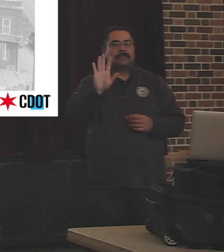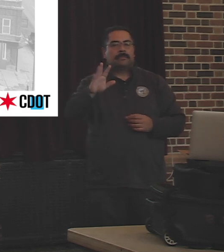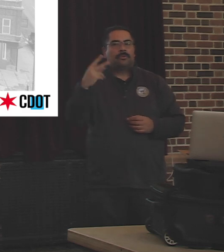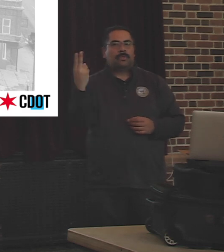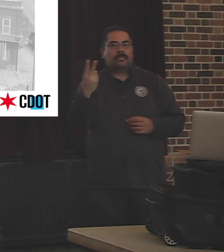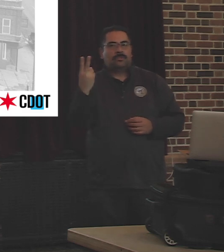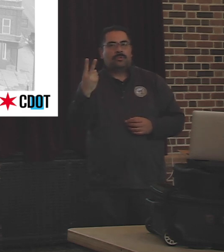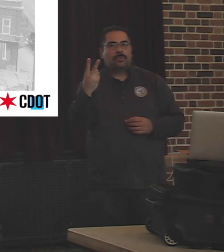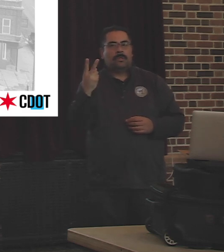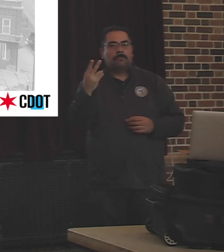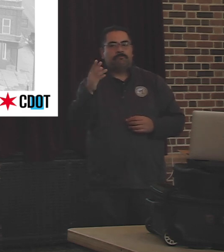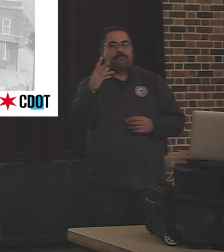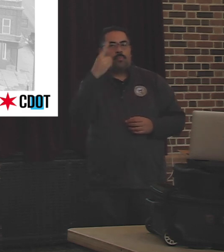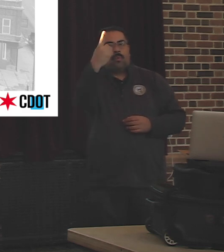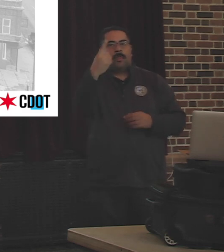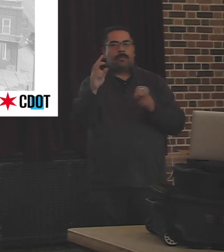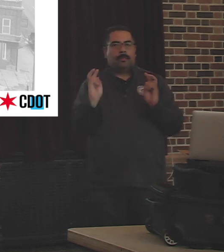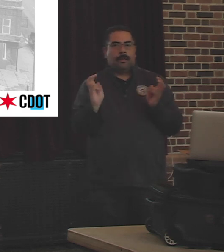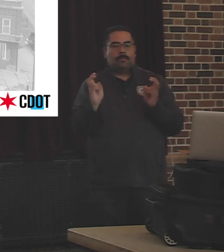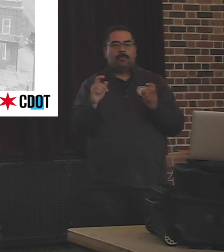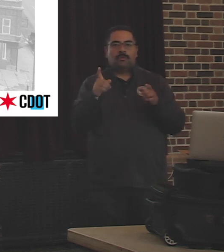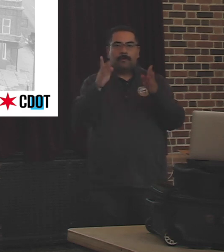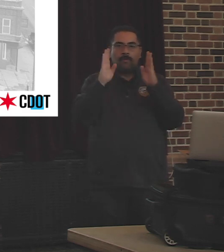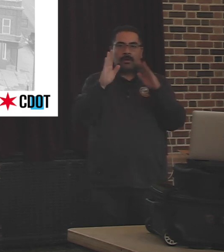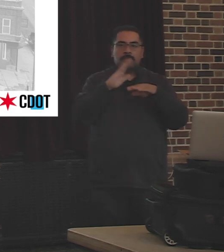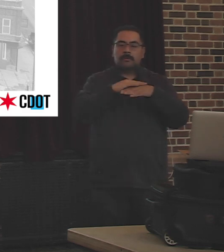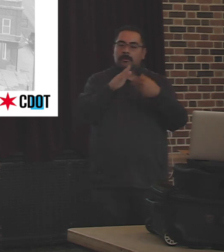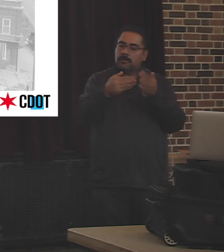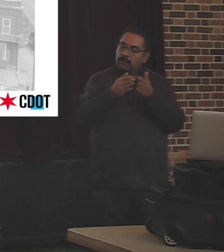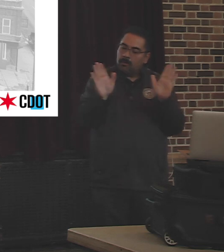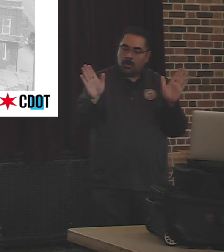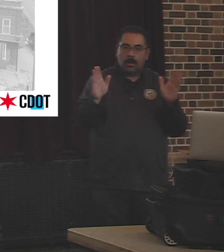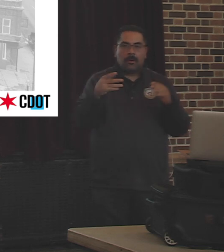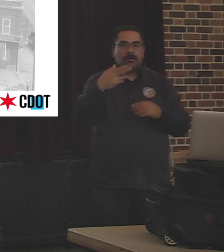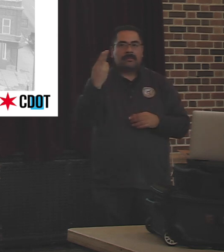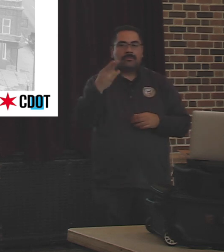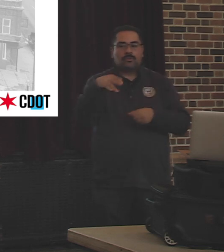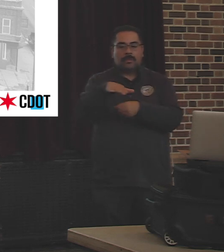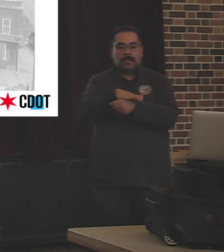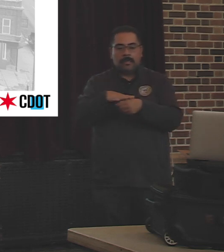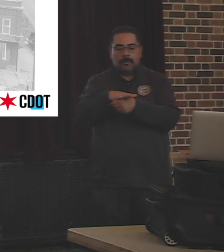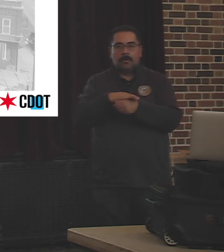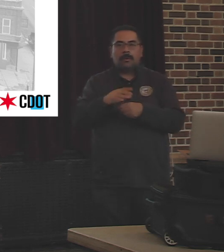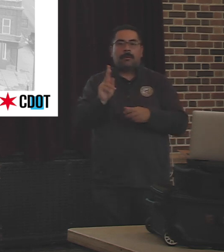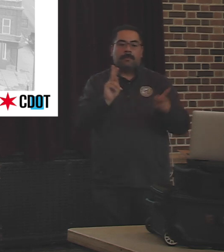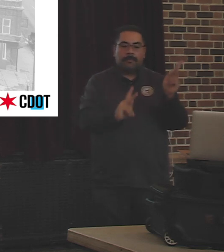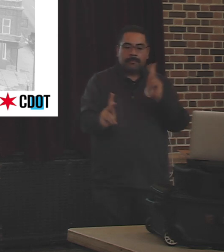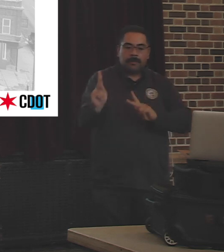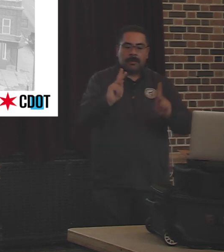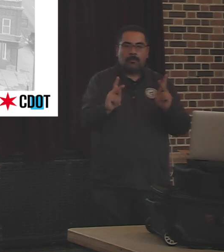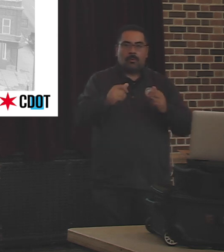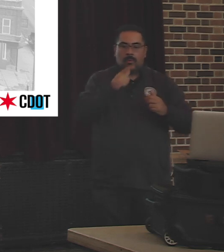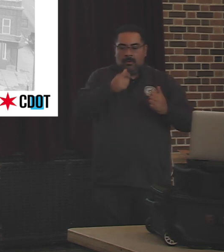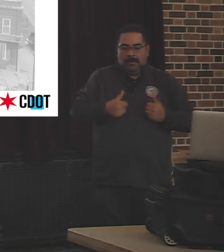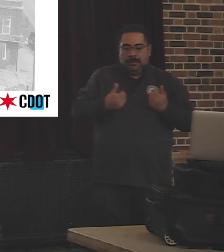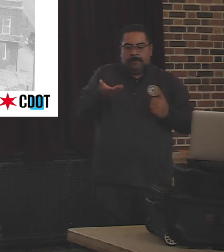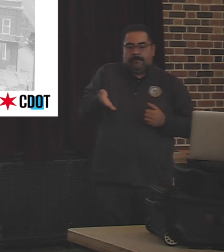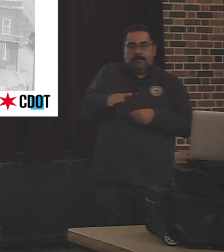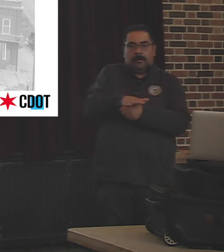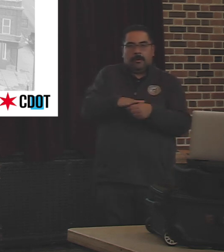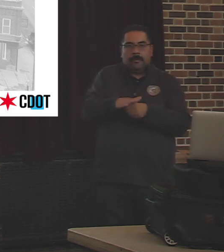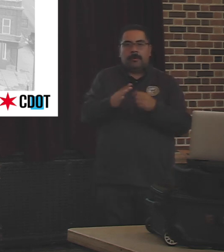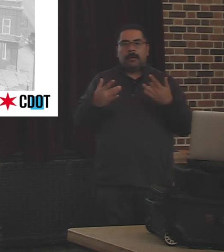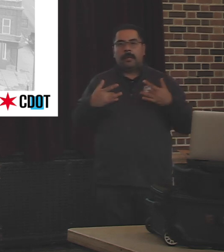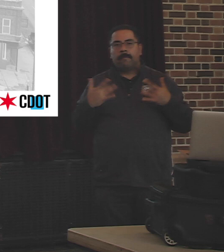as one theme. We should focus on the overall history of the community, the people that make up that community, the events